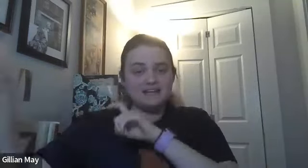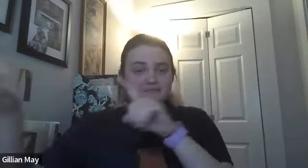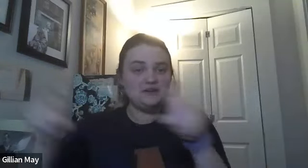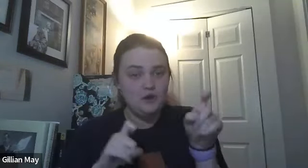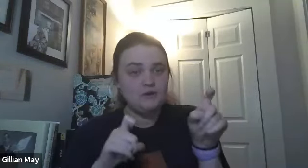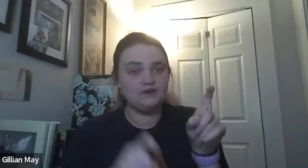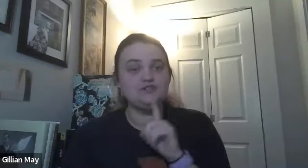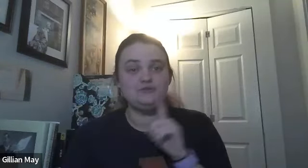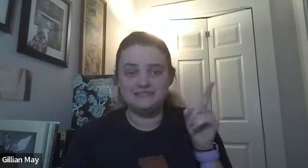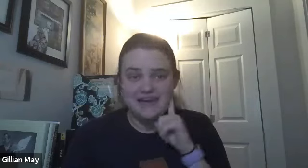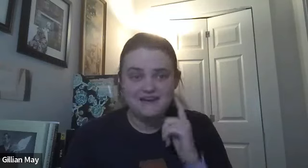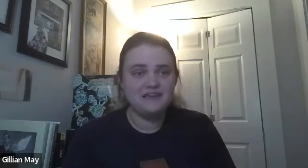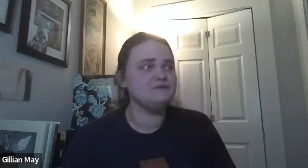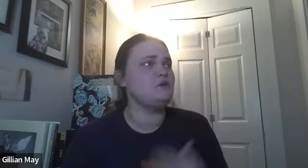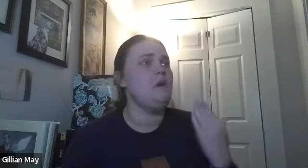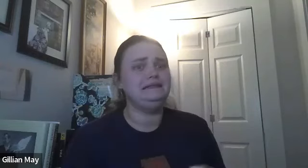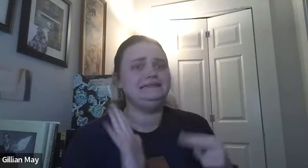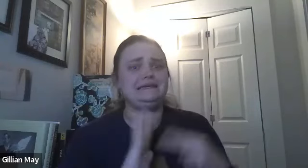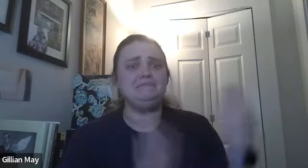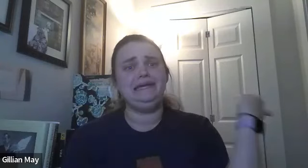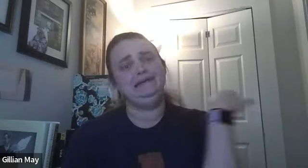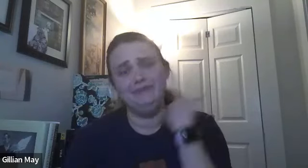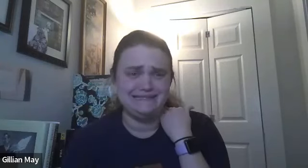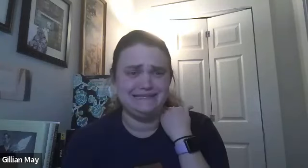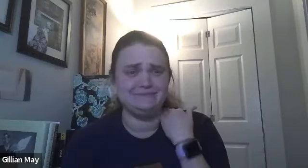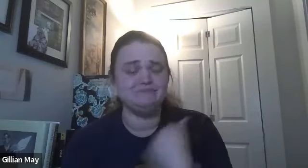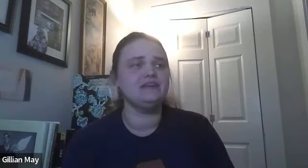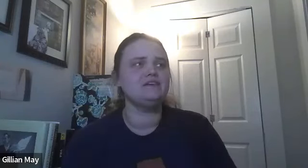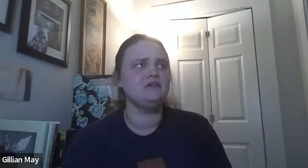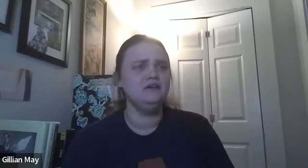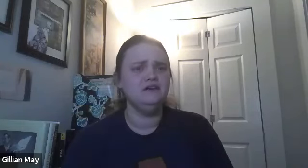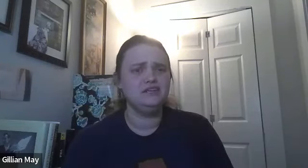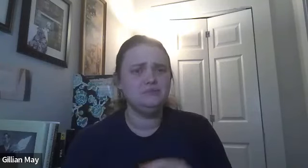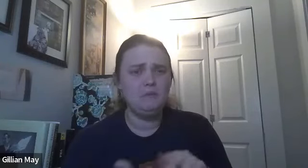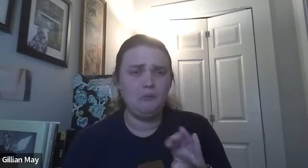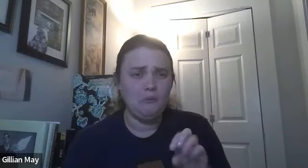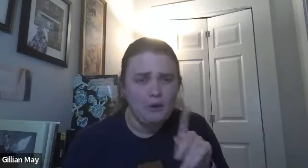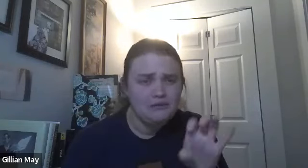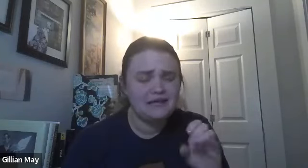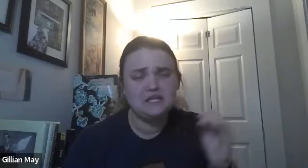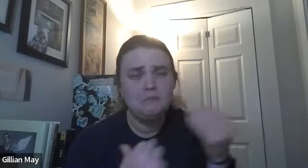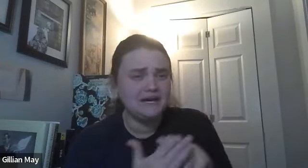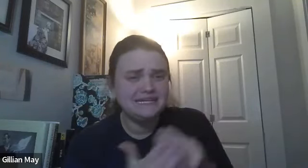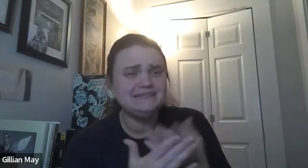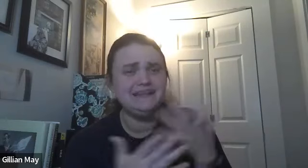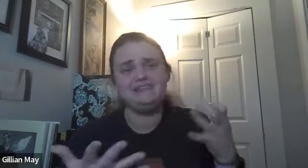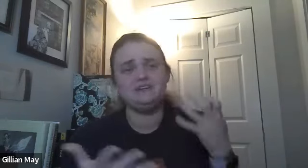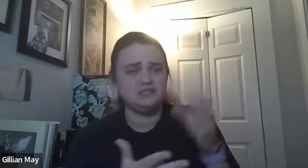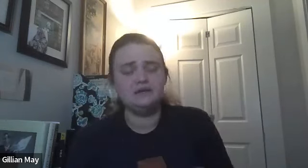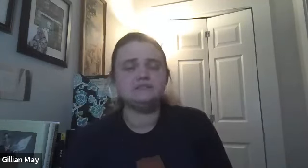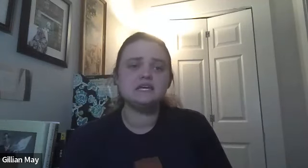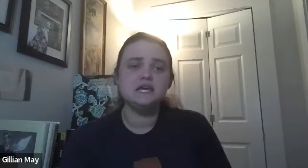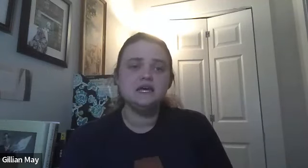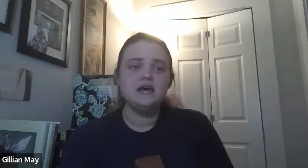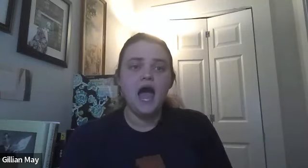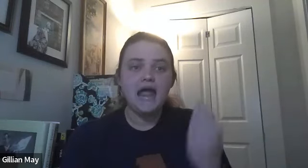ask my coworkers who were deaf. And I was like, what does it mean? What does this mean? And they go, you mean broke, like no money, like there? And I was like, I